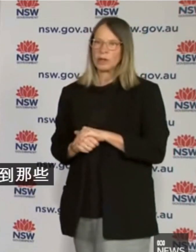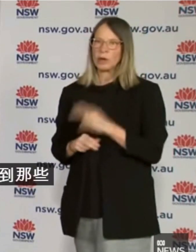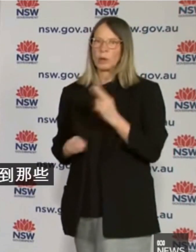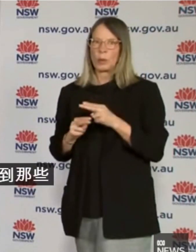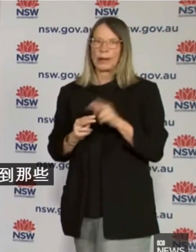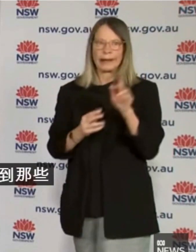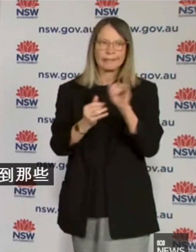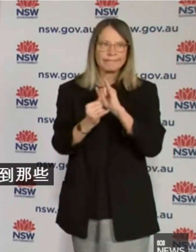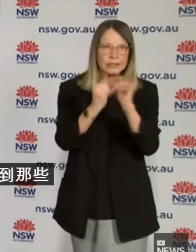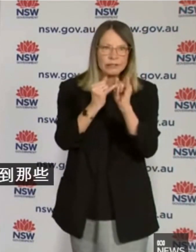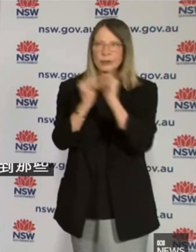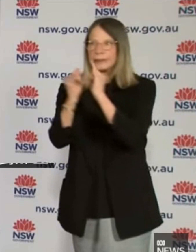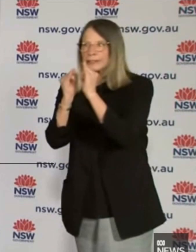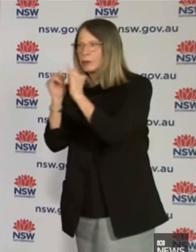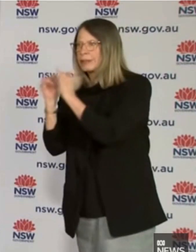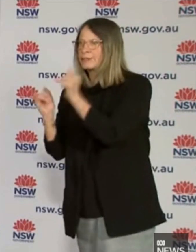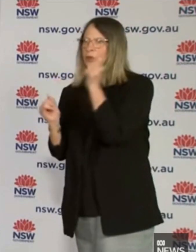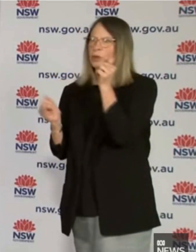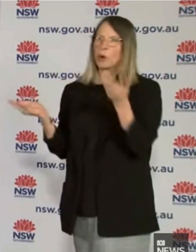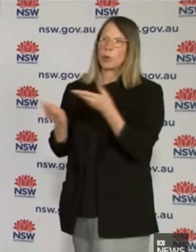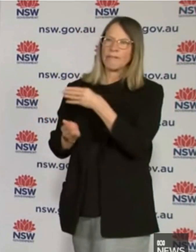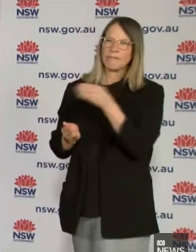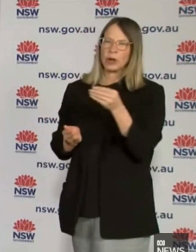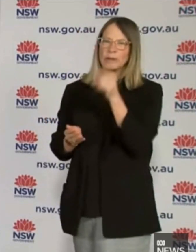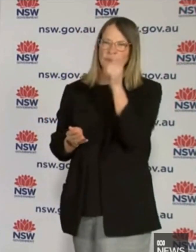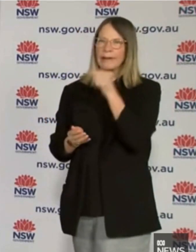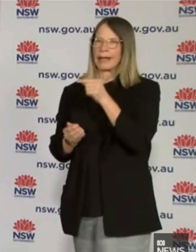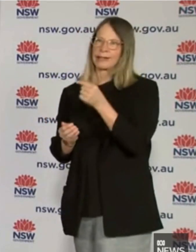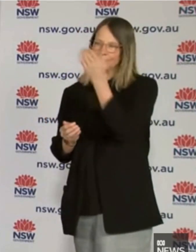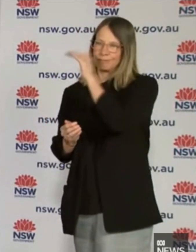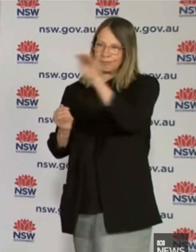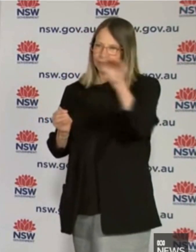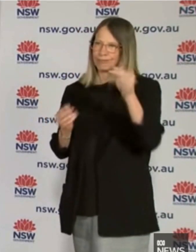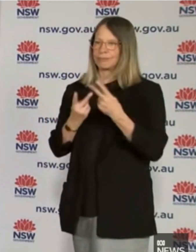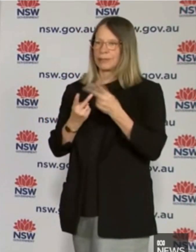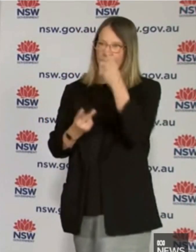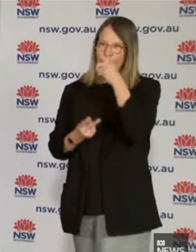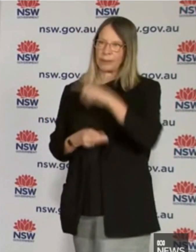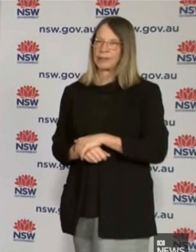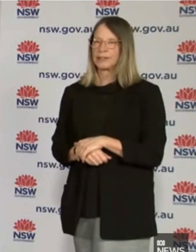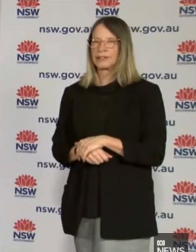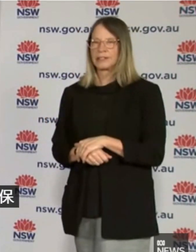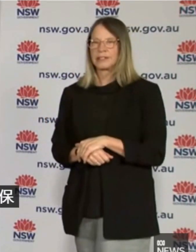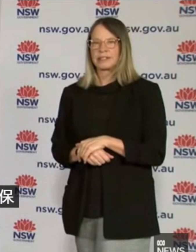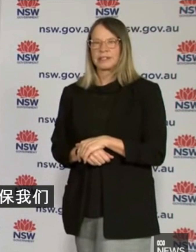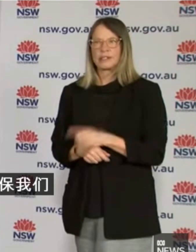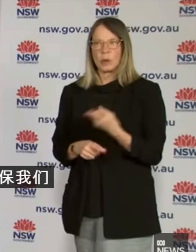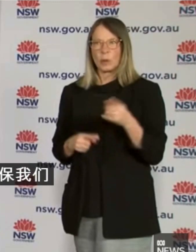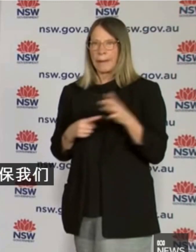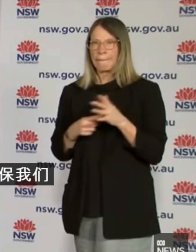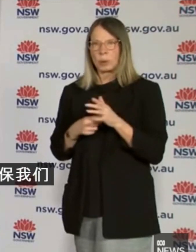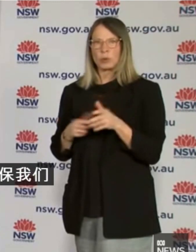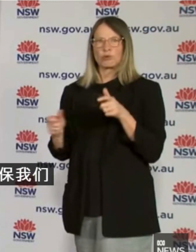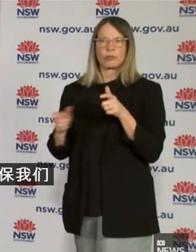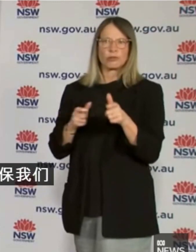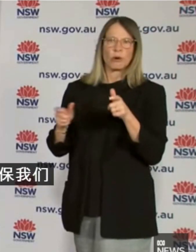quickly. So certainly having the case number stabilised is helpful for us, because we can make sure that we really are